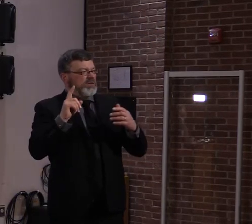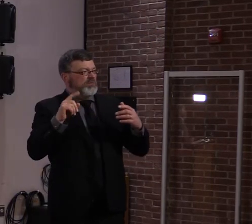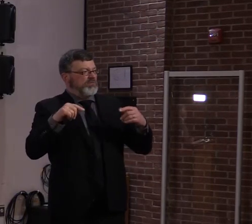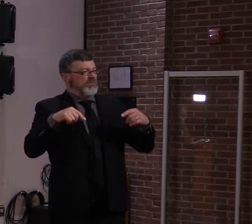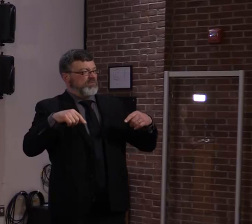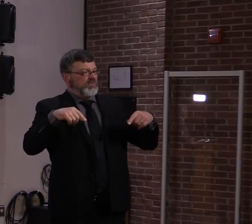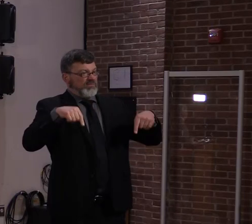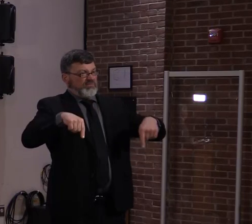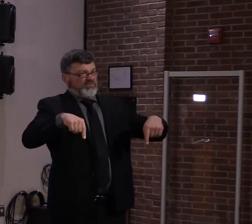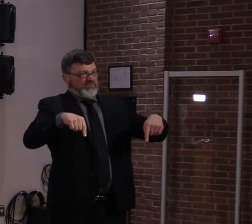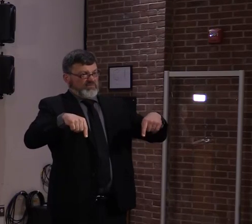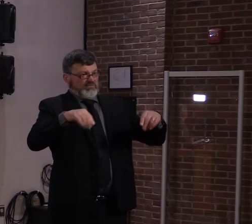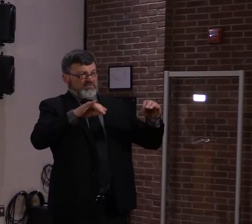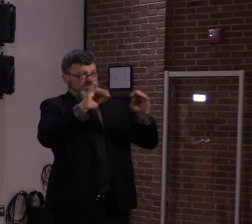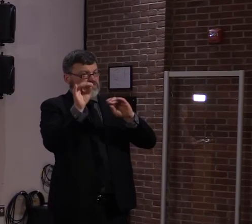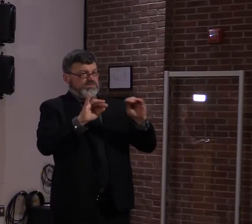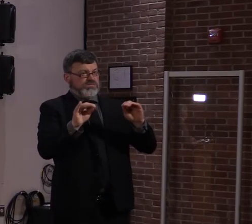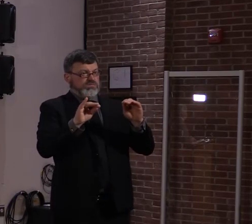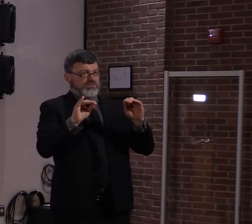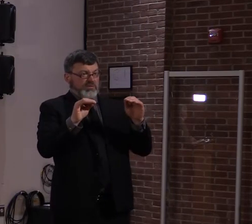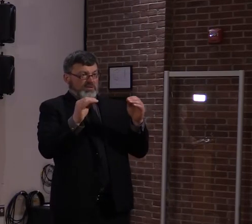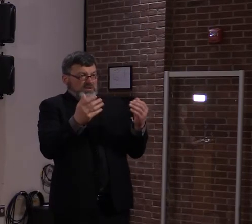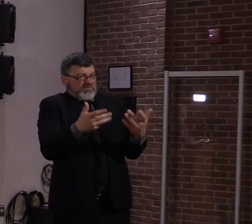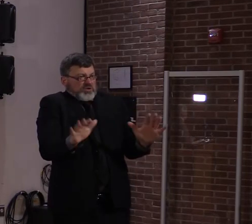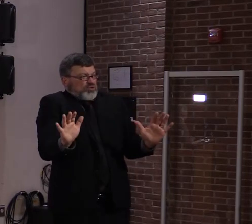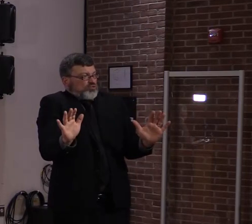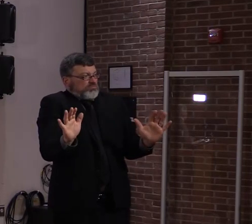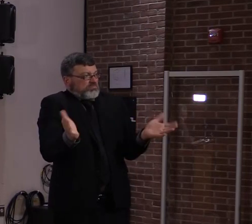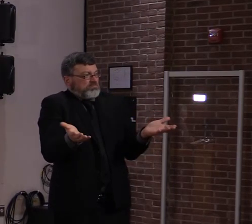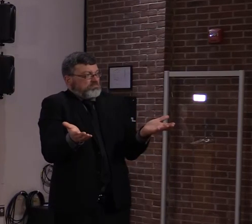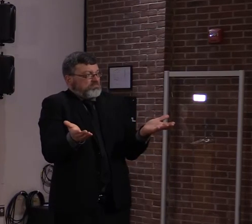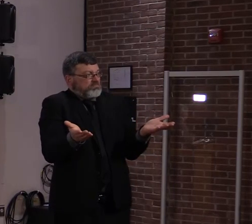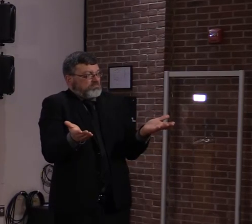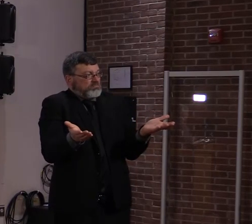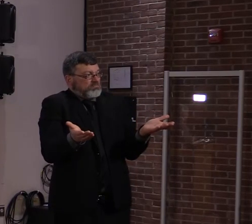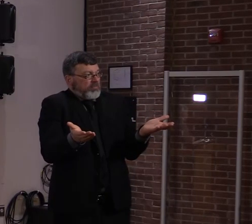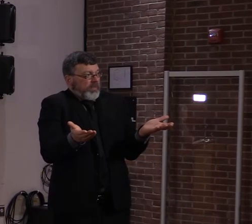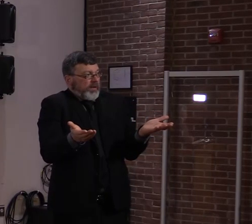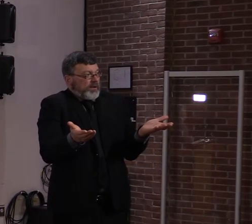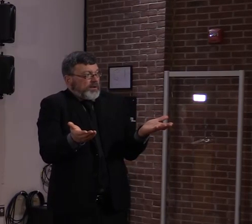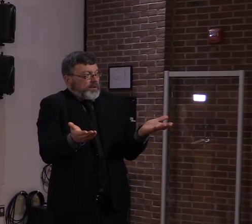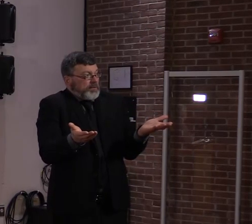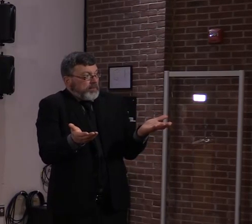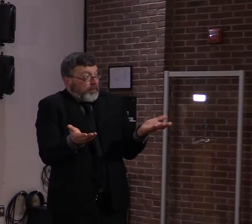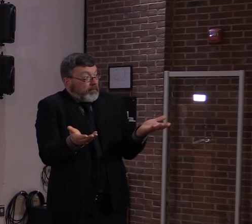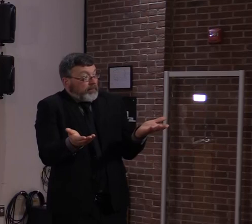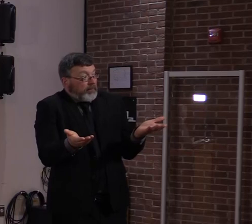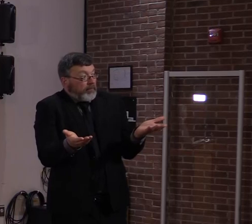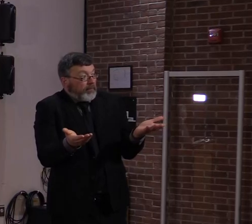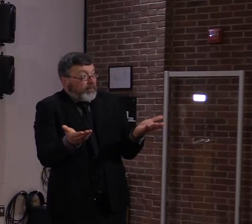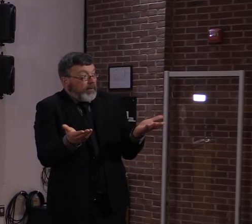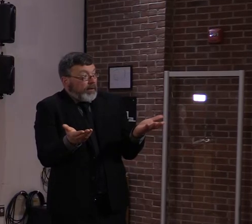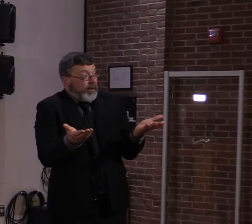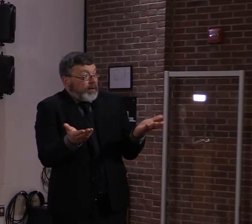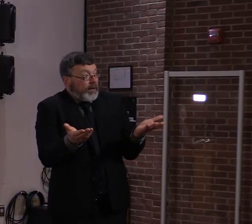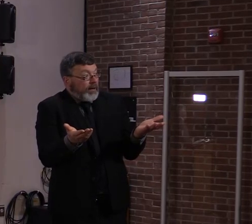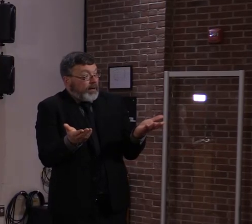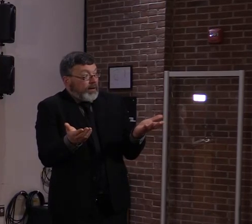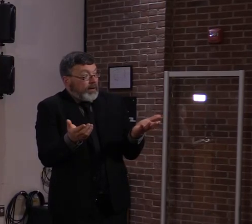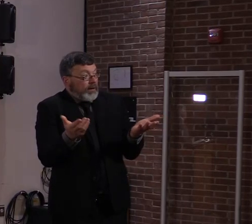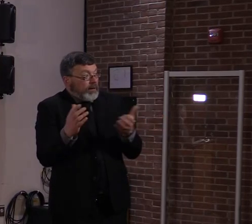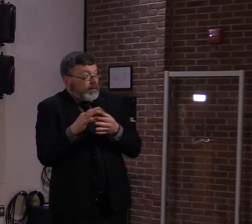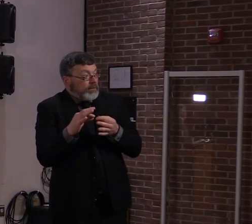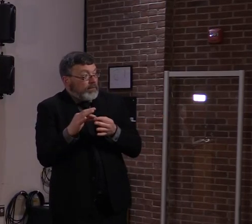of approval of this transition plan that we're talking about from housing advocates, from other advocates, and I